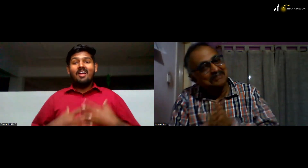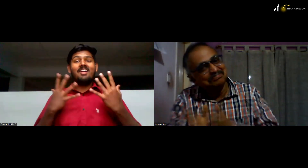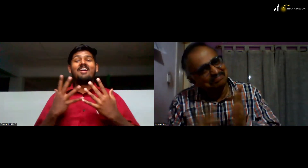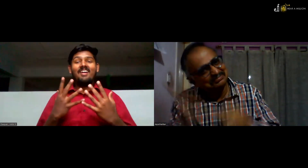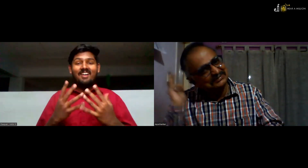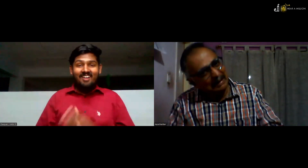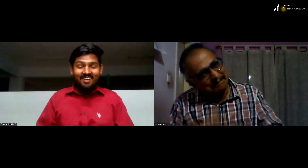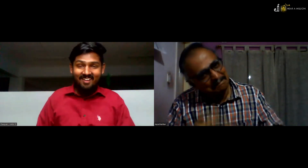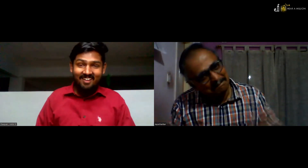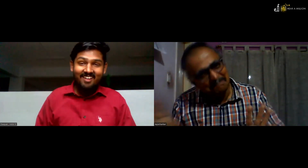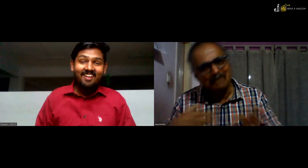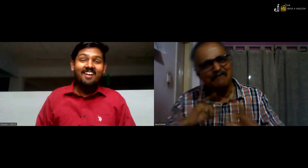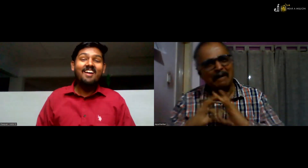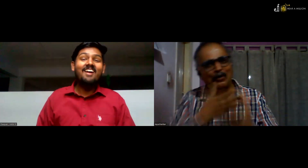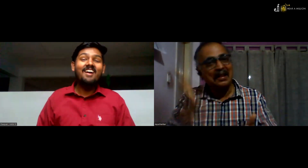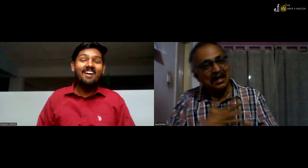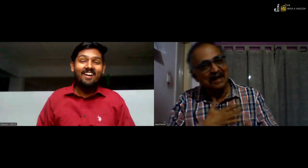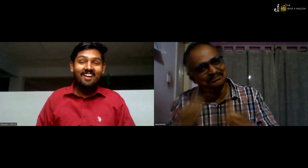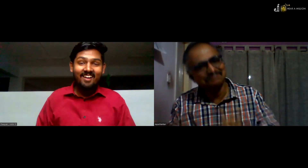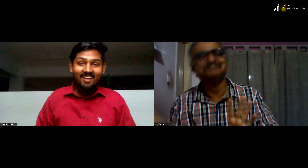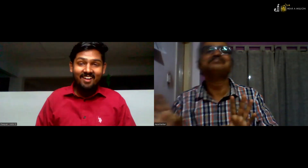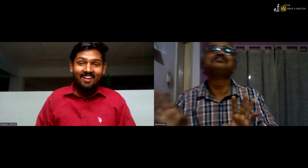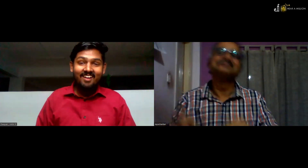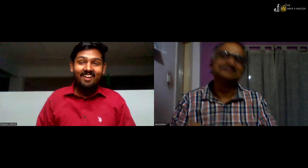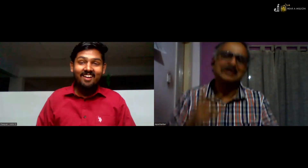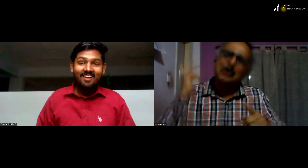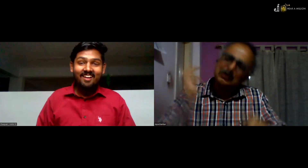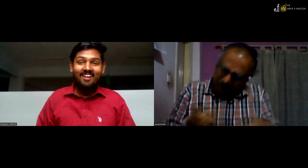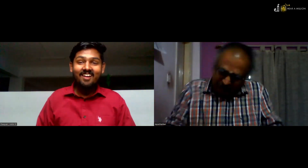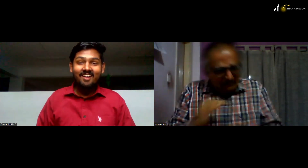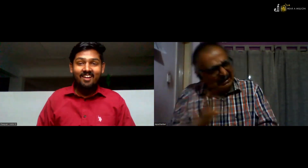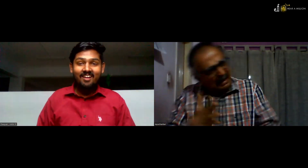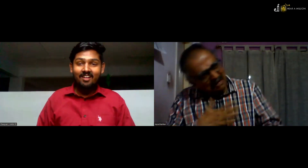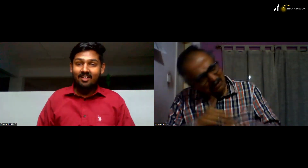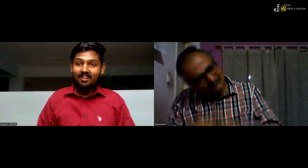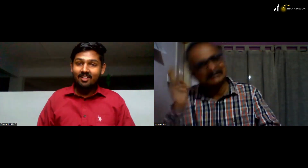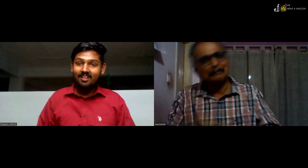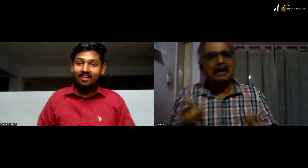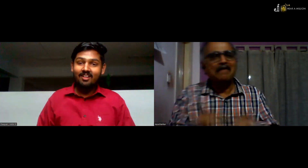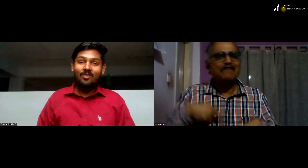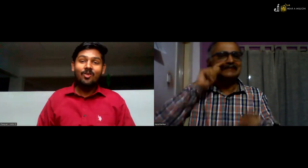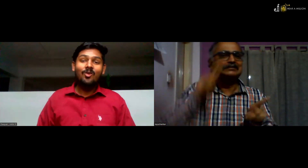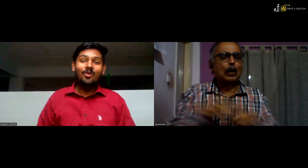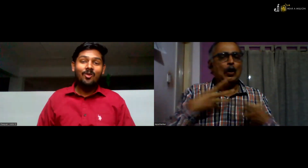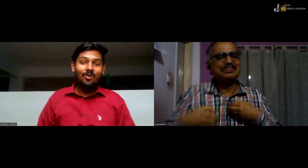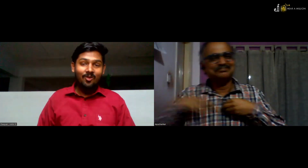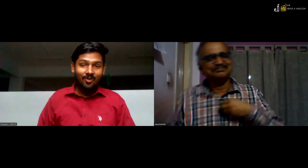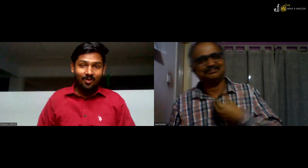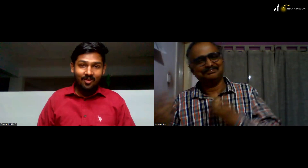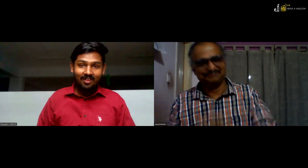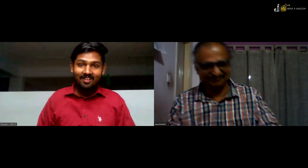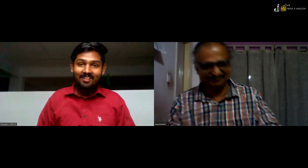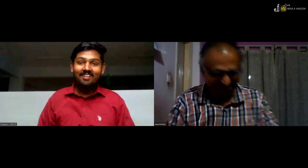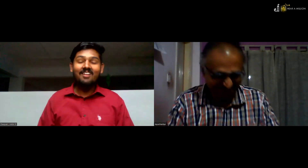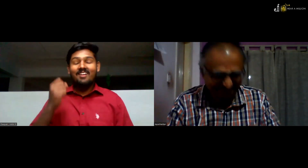And this is how my interest developed. And everyone liked to be. So this is how